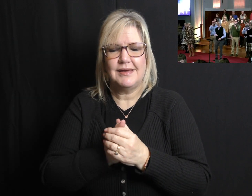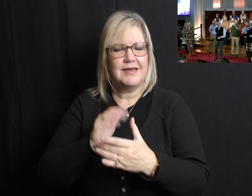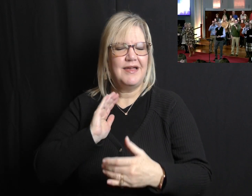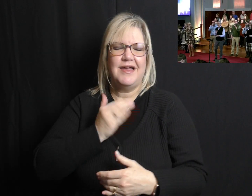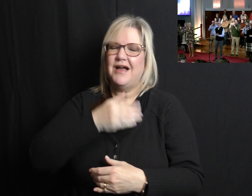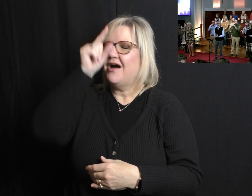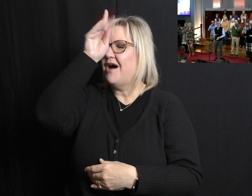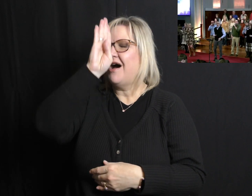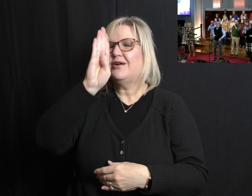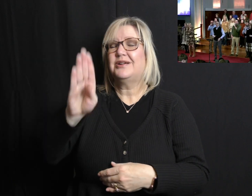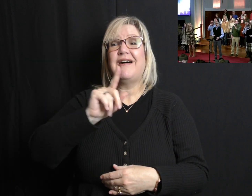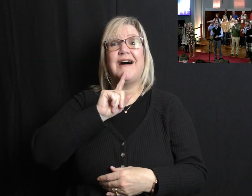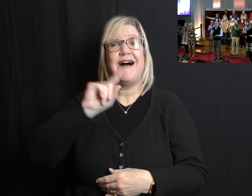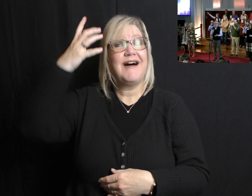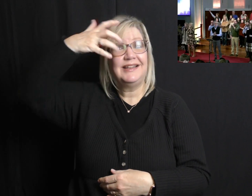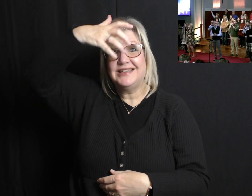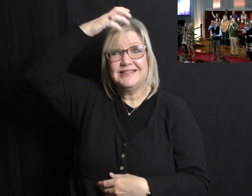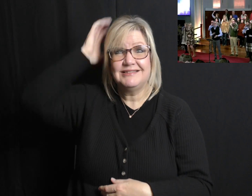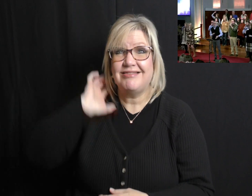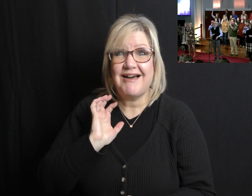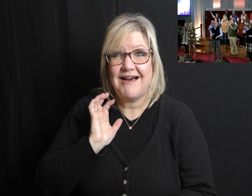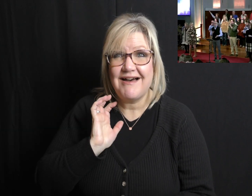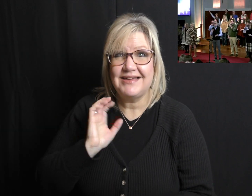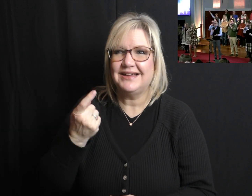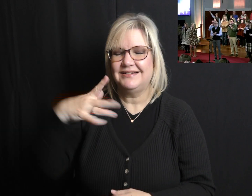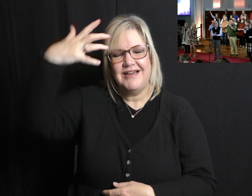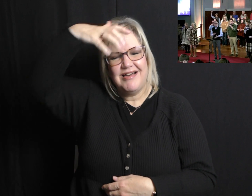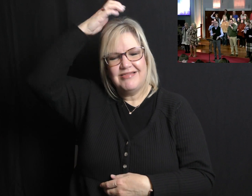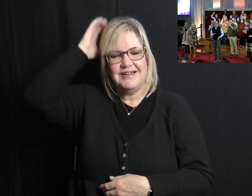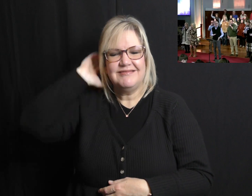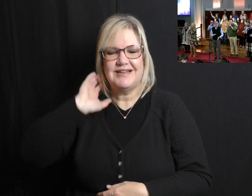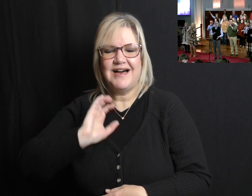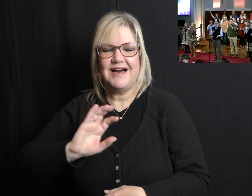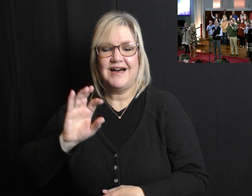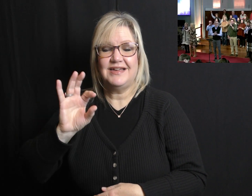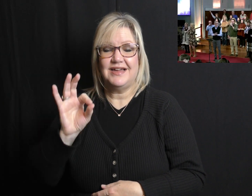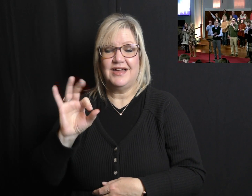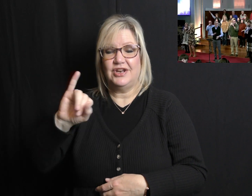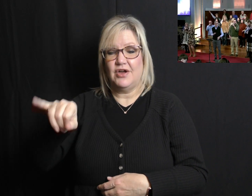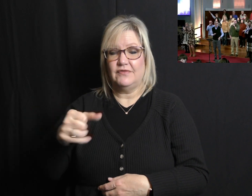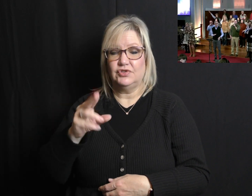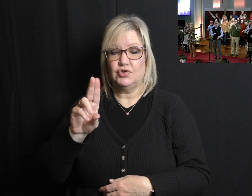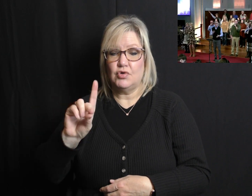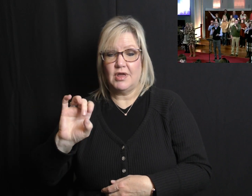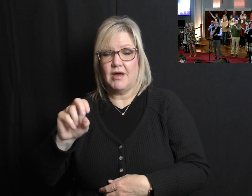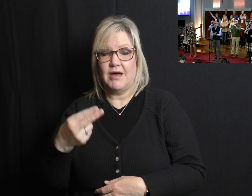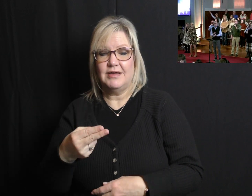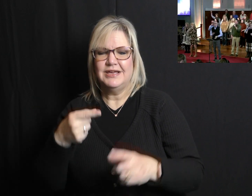Our God is the Lion, the Lion.